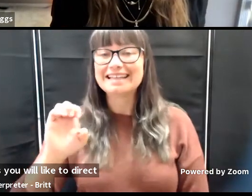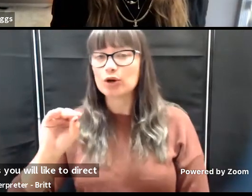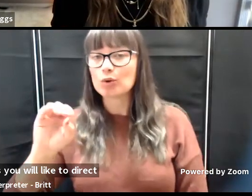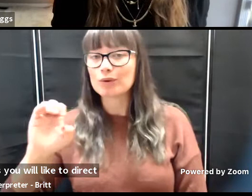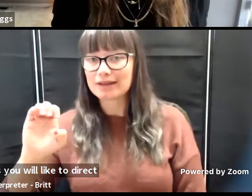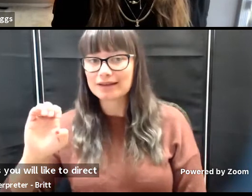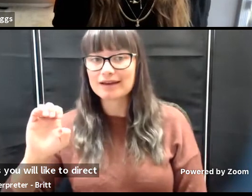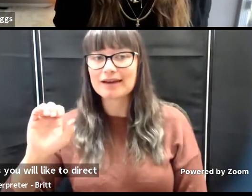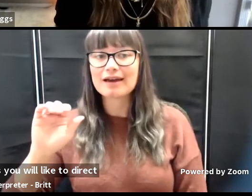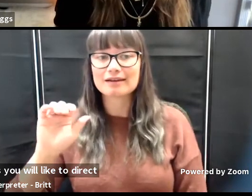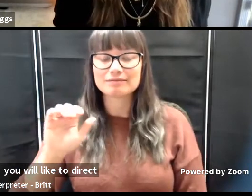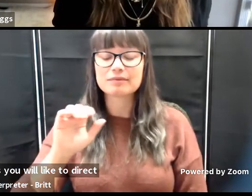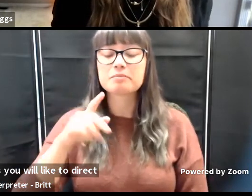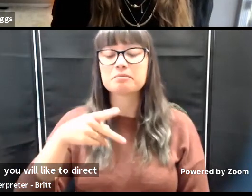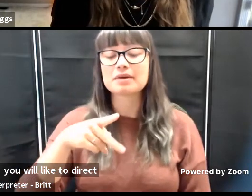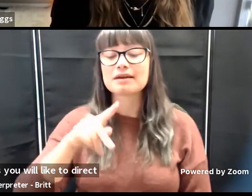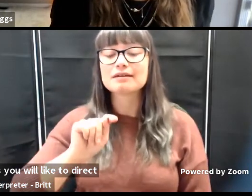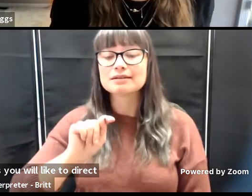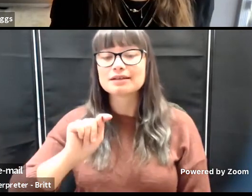pteoe@sagaftra.org. That's